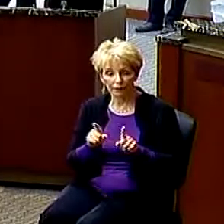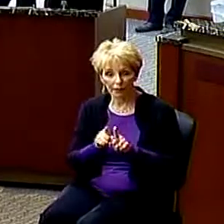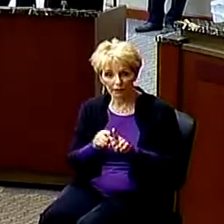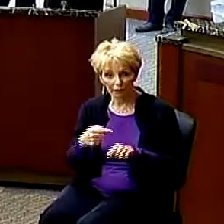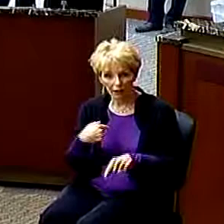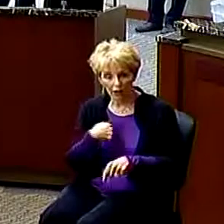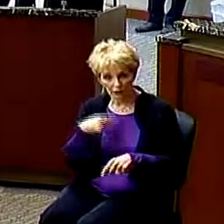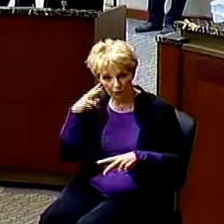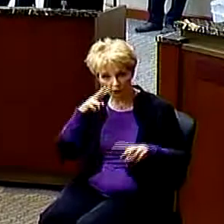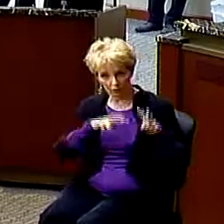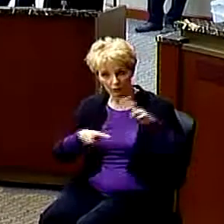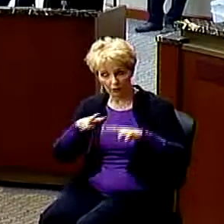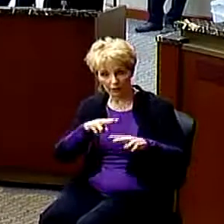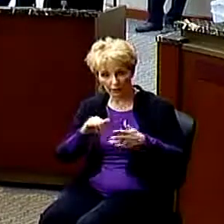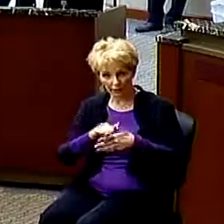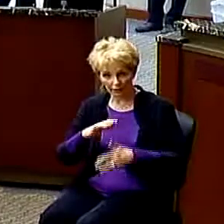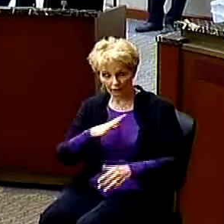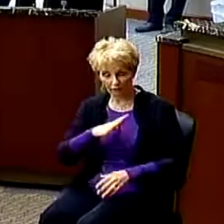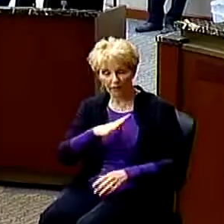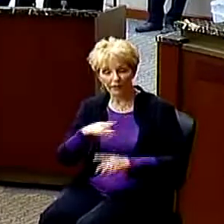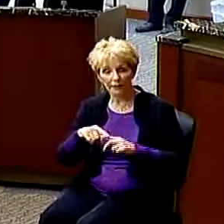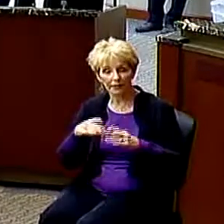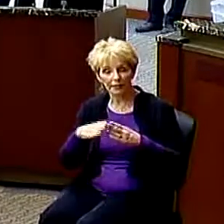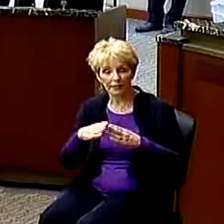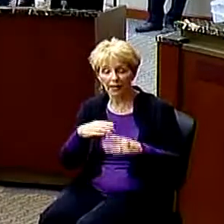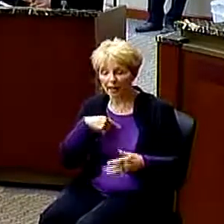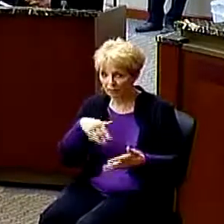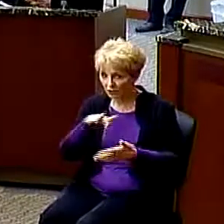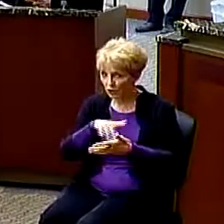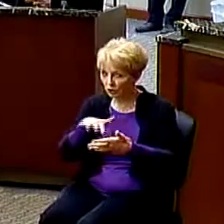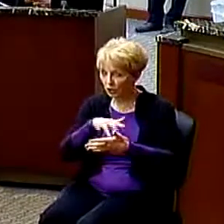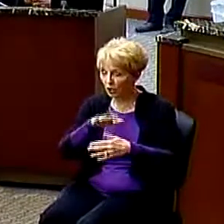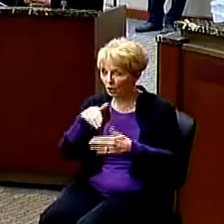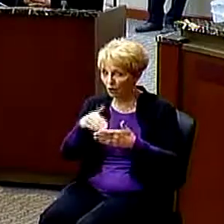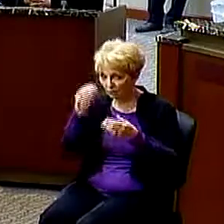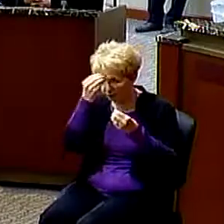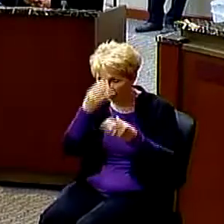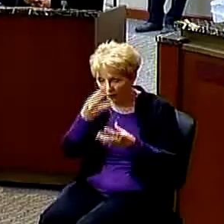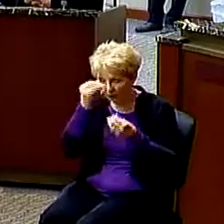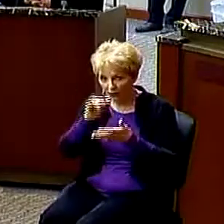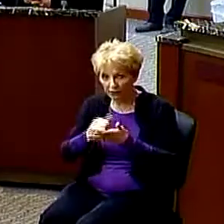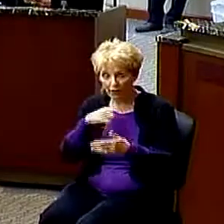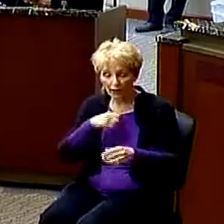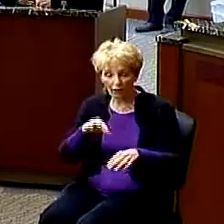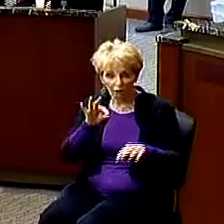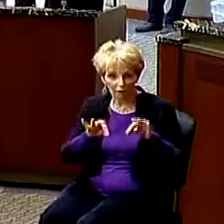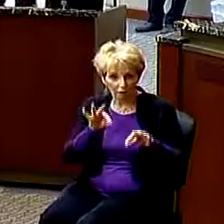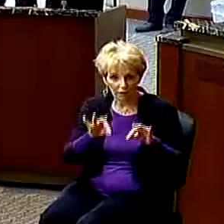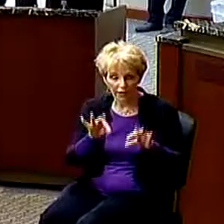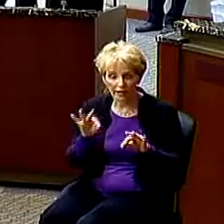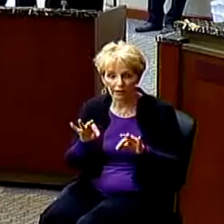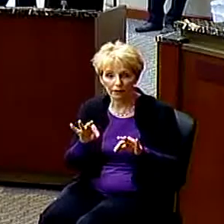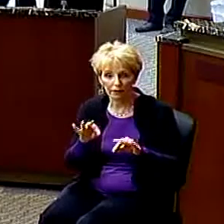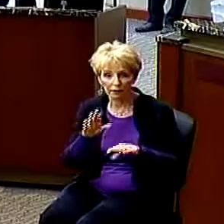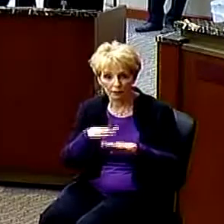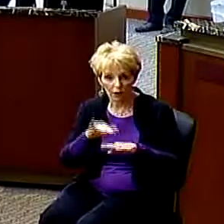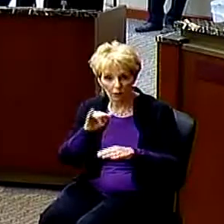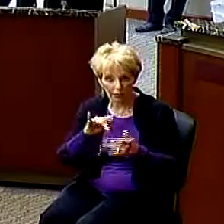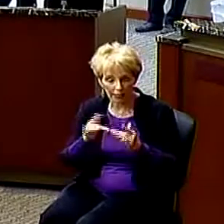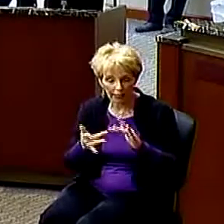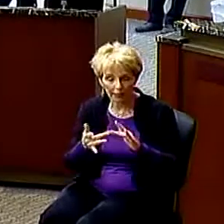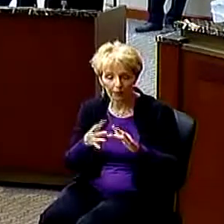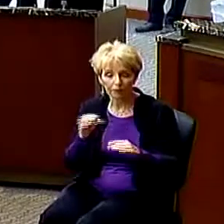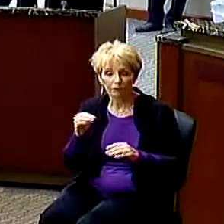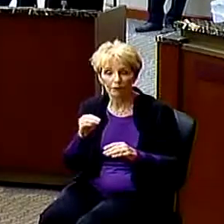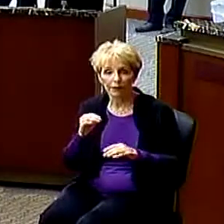as an observer of the fine city, I have studied all the information that I can find that's on the internet and